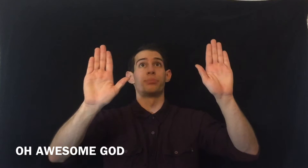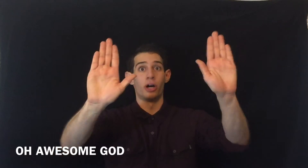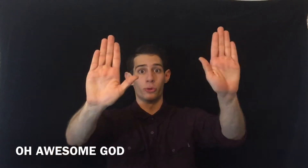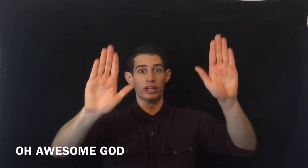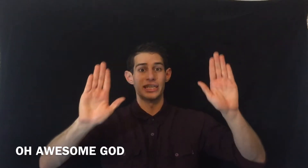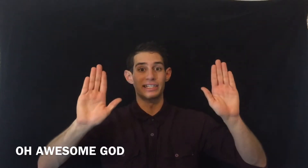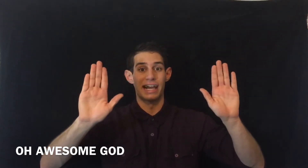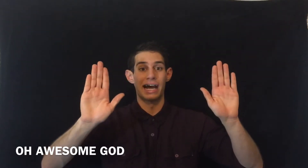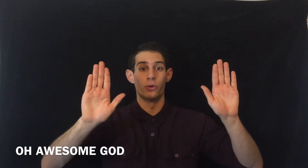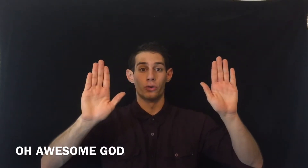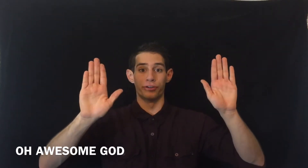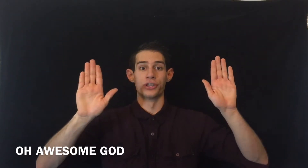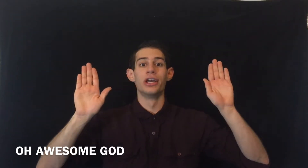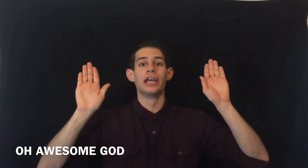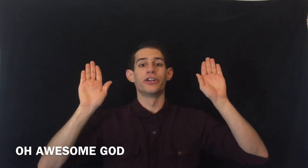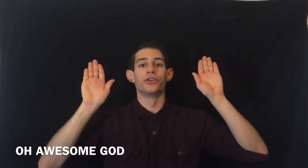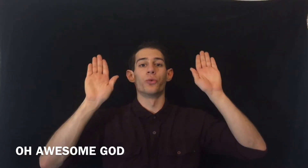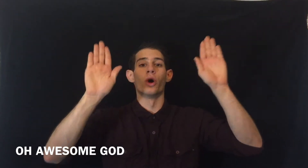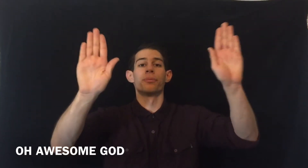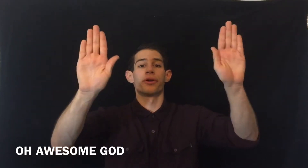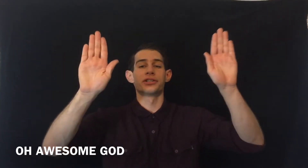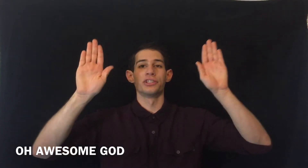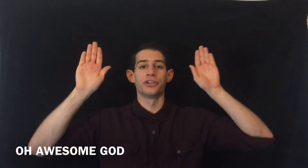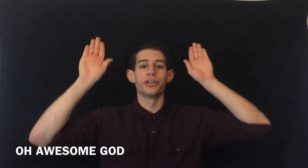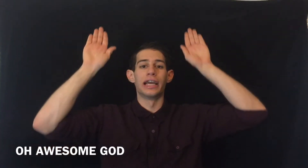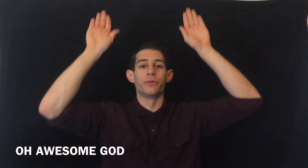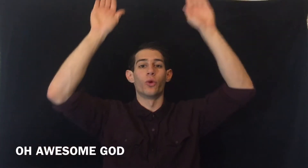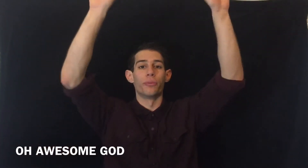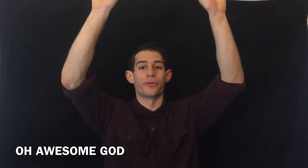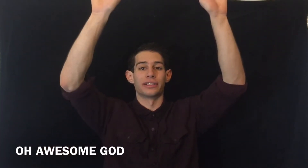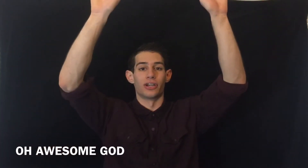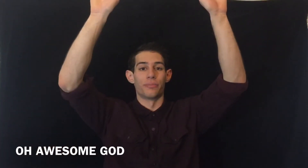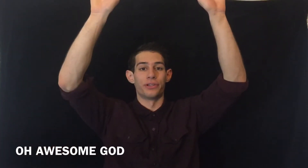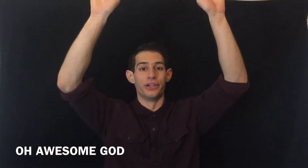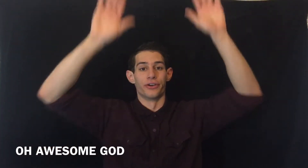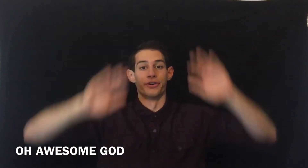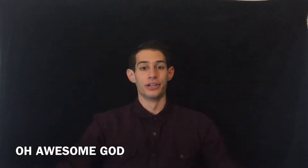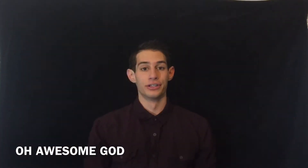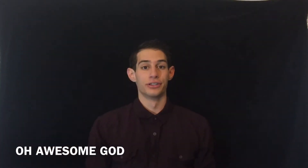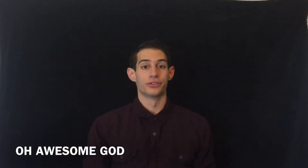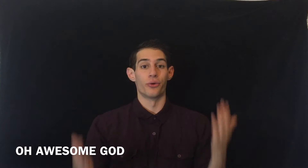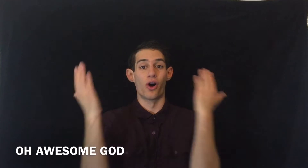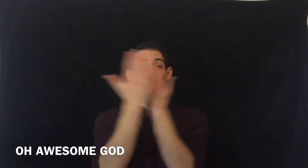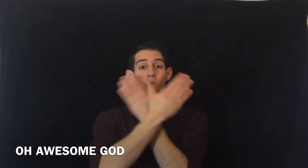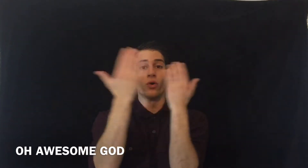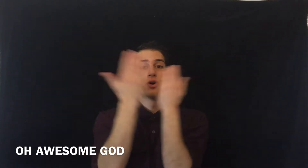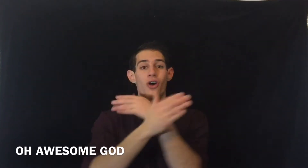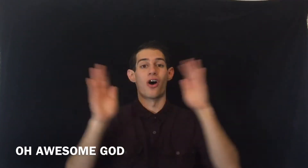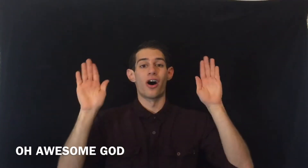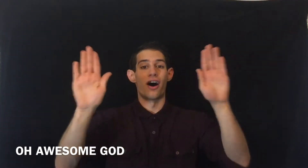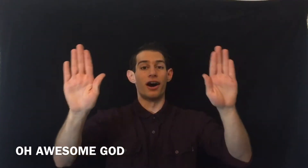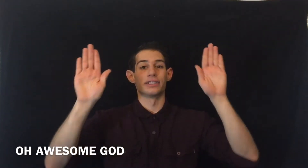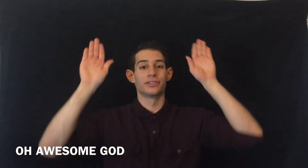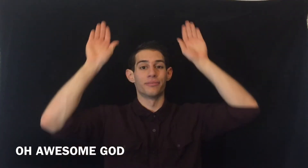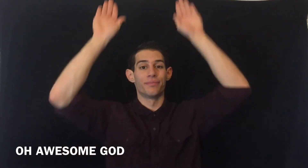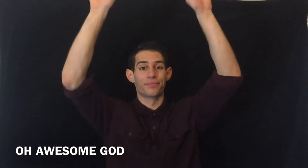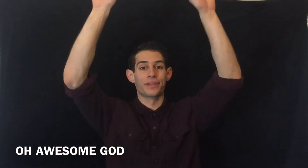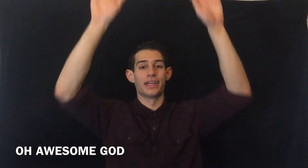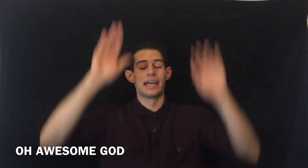palm orientation outwards. You do 1 press here and 1 press up here. So O, awesome. And